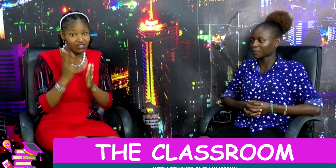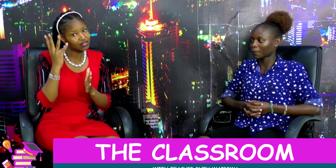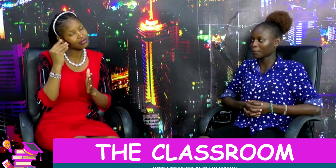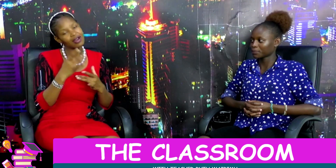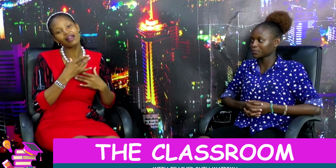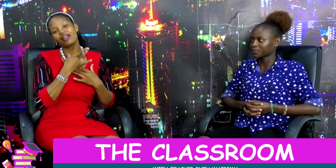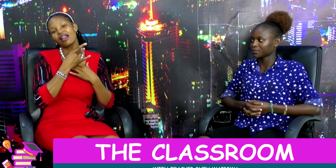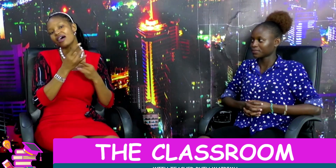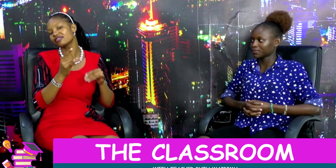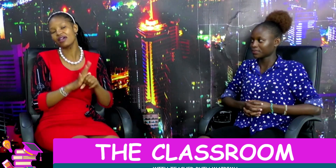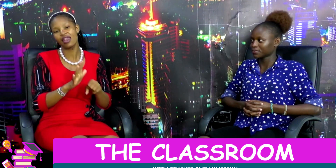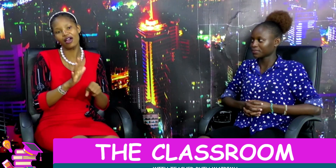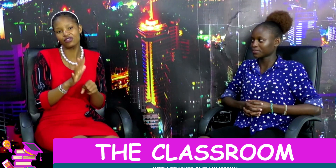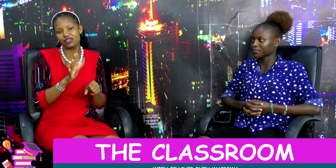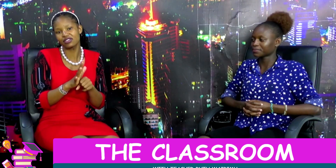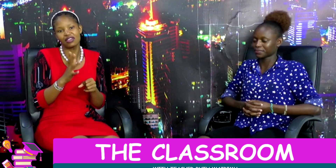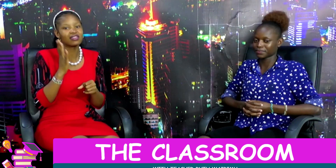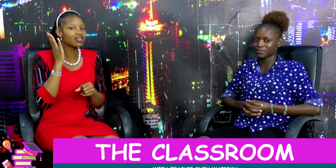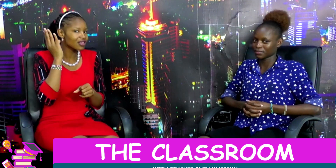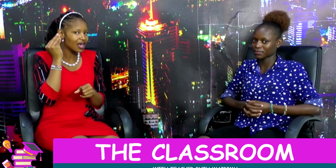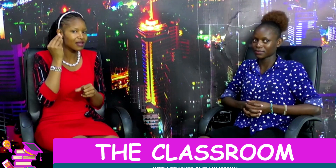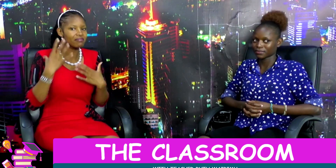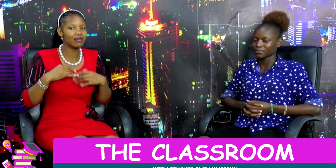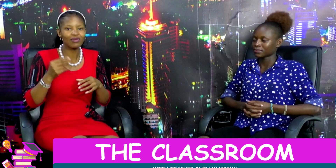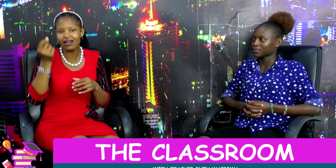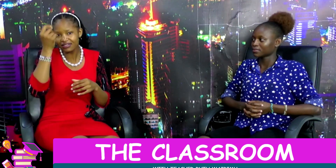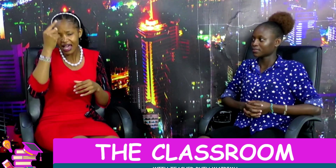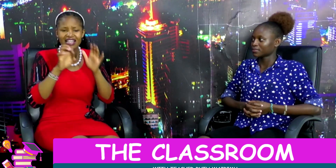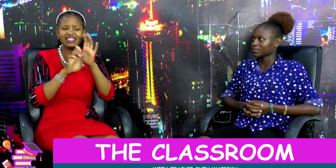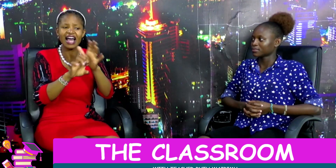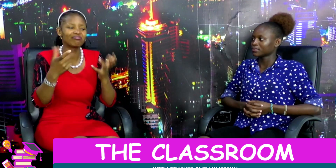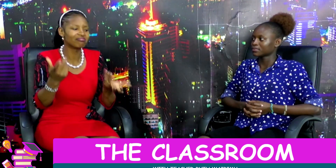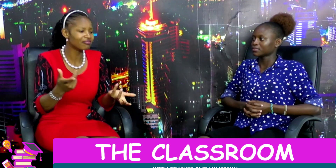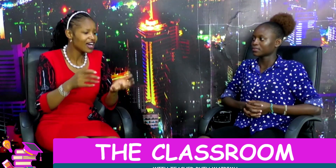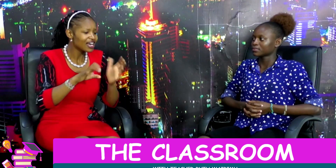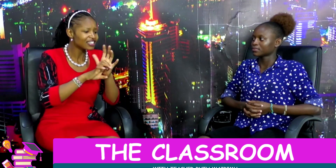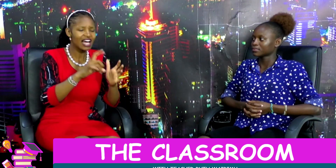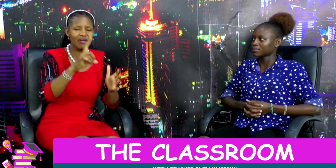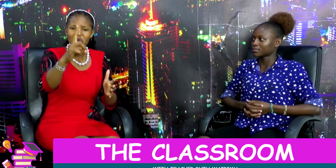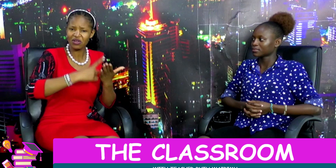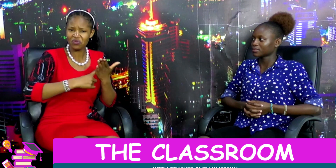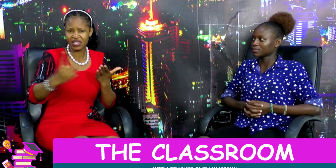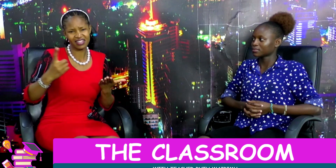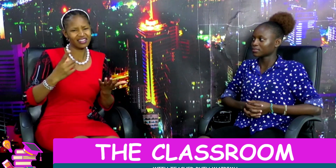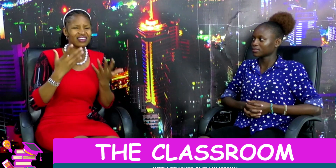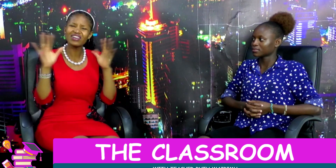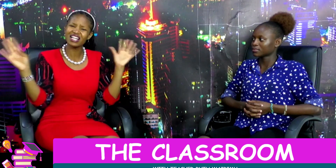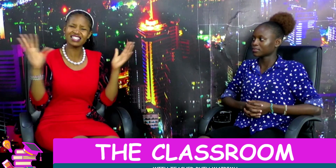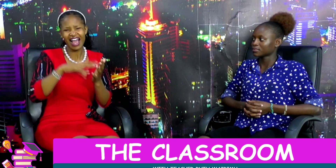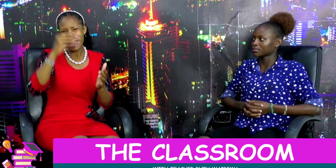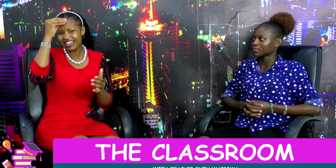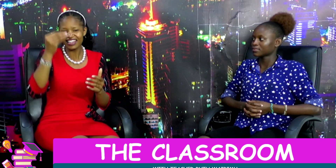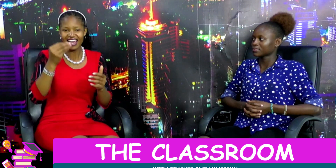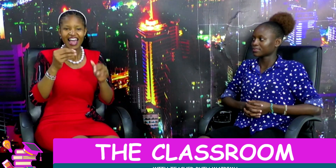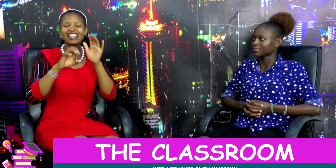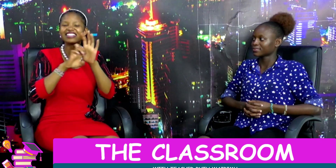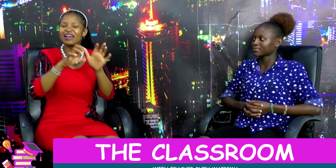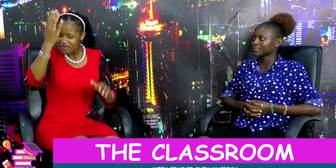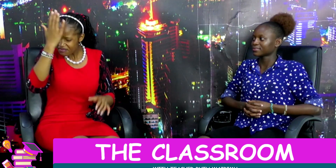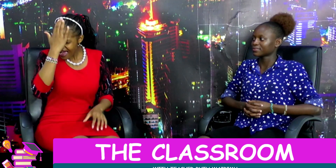want to learn sign language, they're doing attachments, and that's so interesting. And if you even